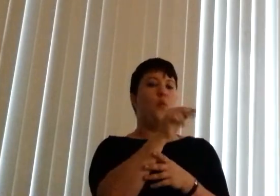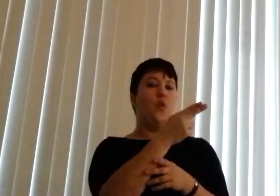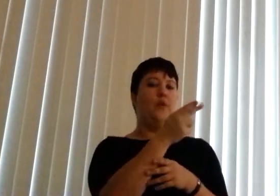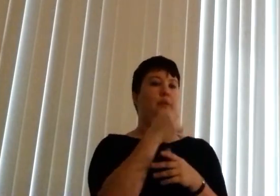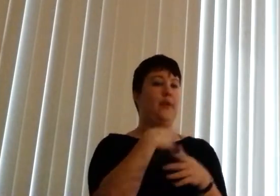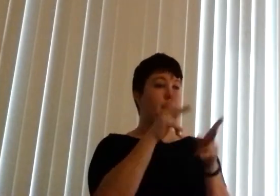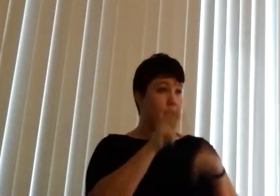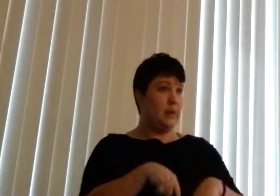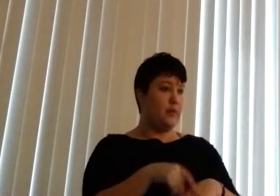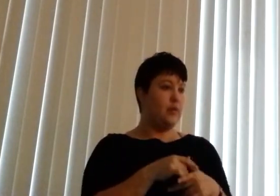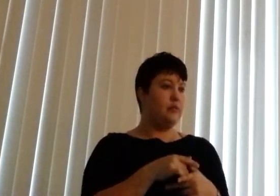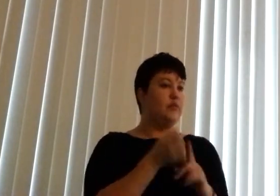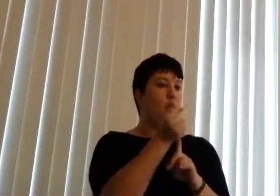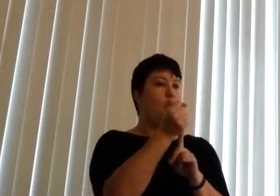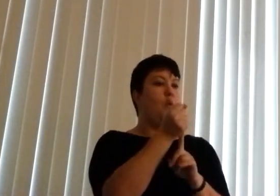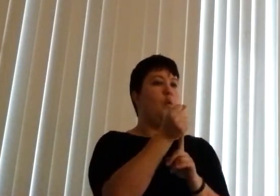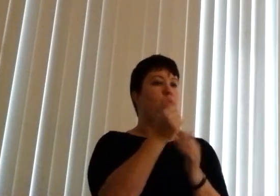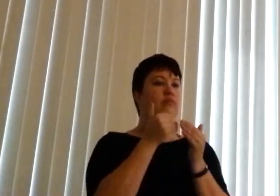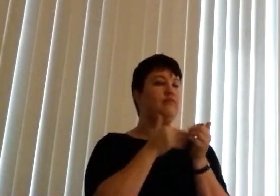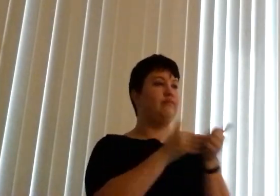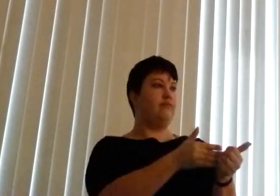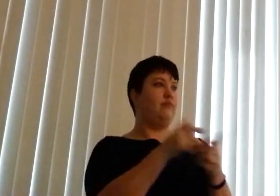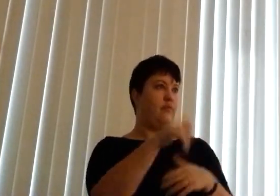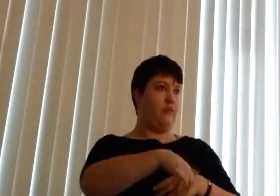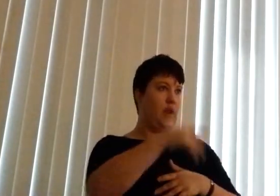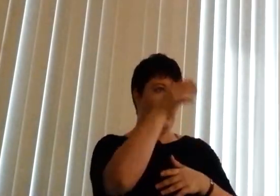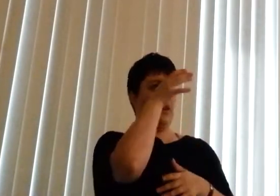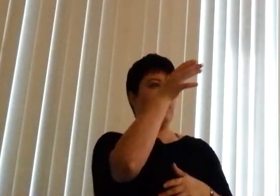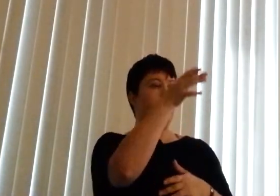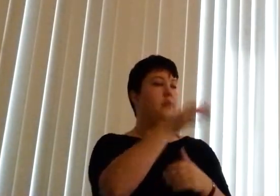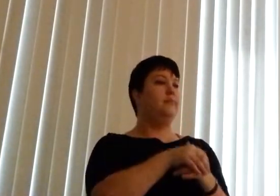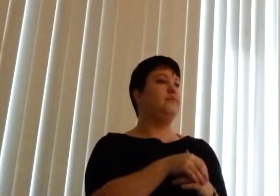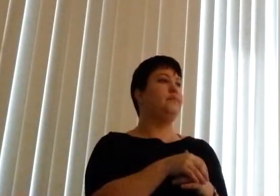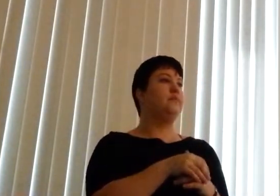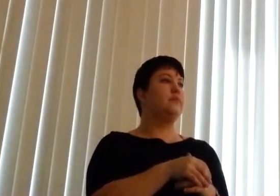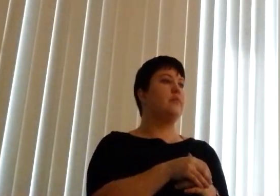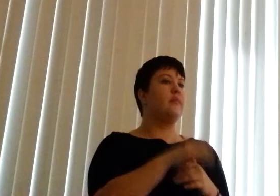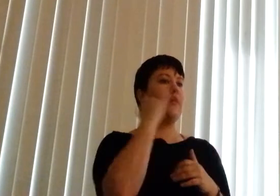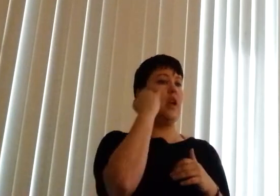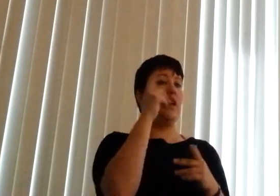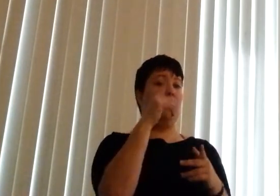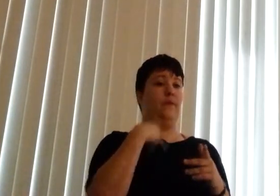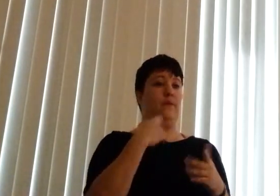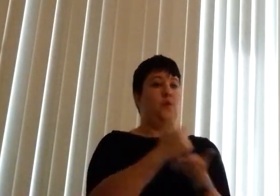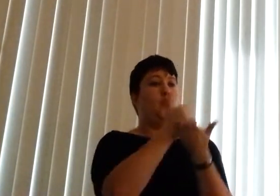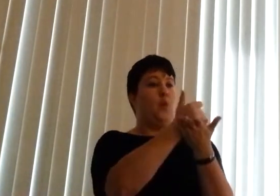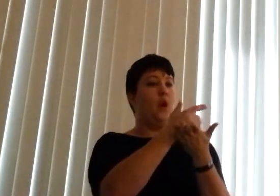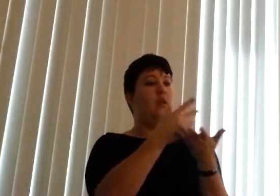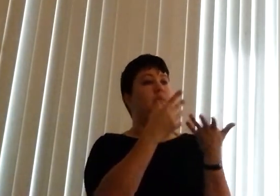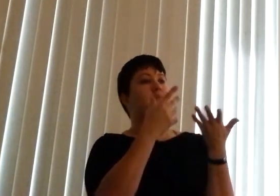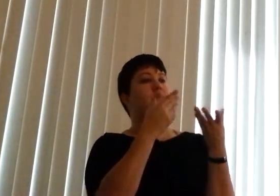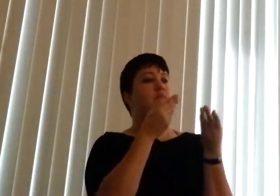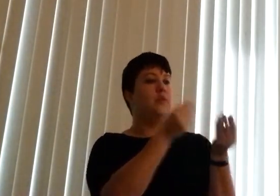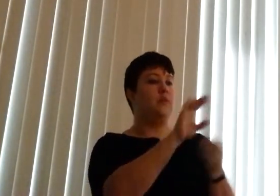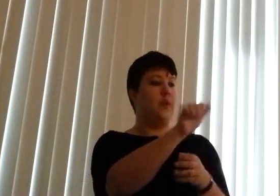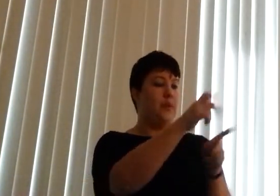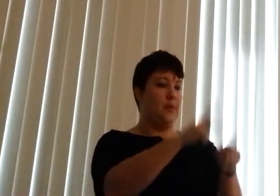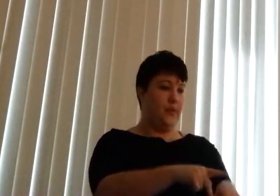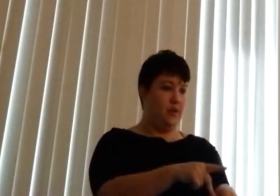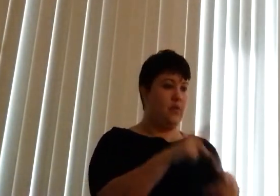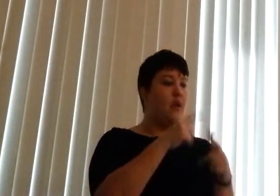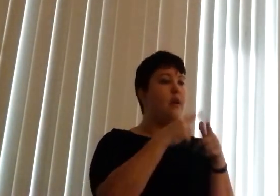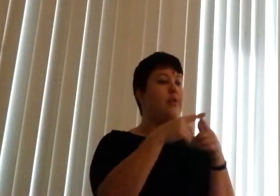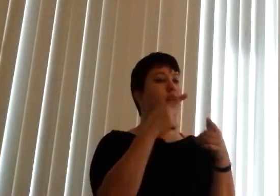following. If one treats the being in some way, this treatment ought to reflect that the being has such